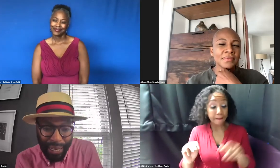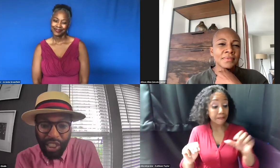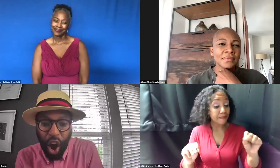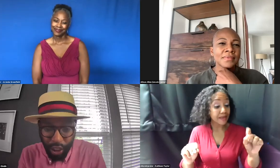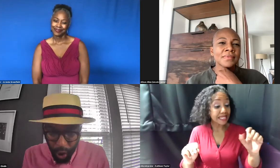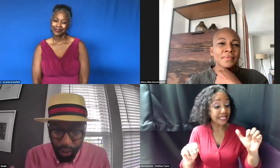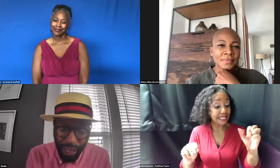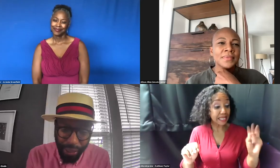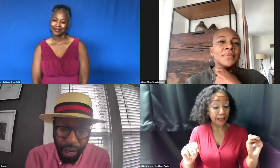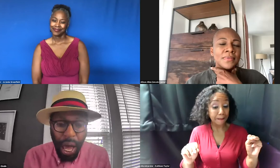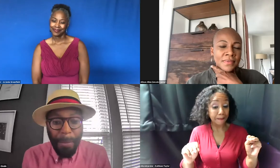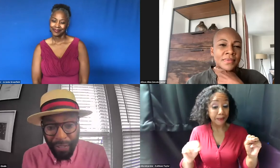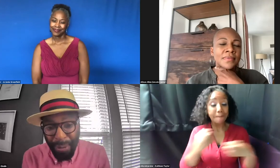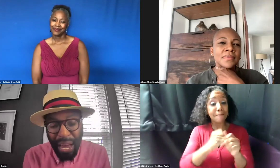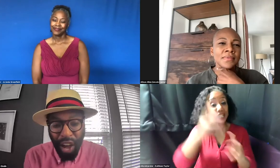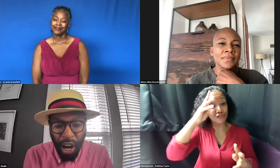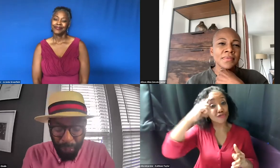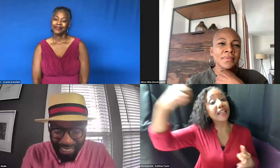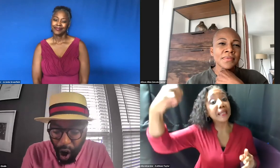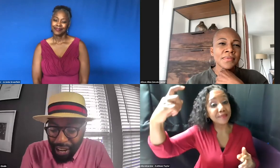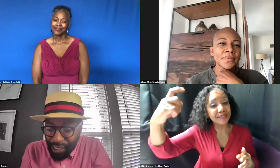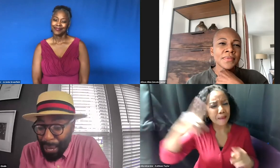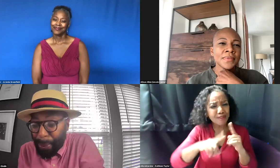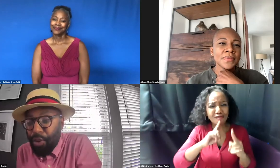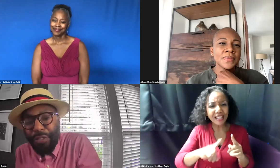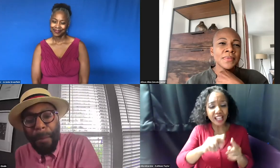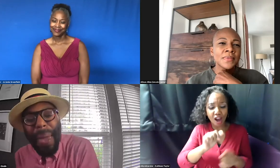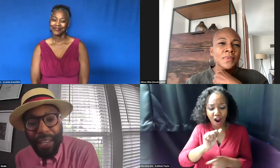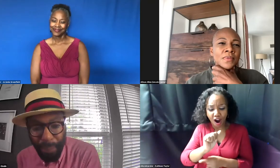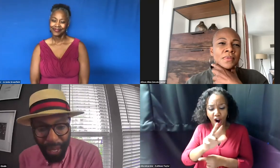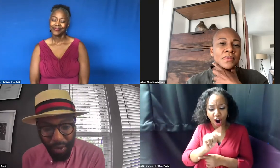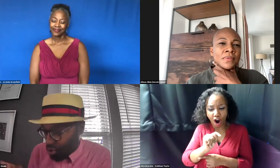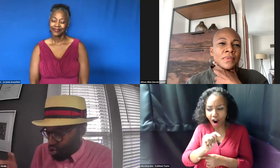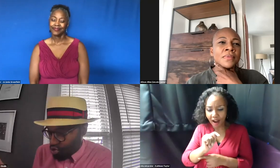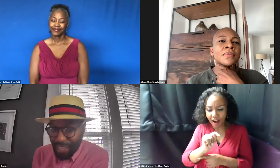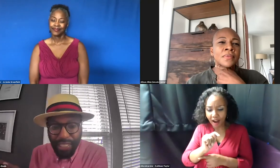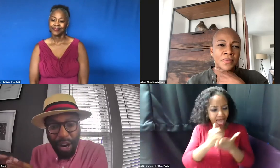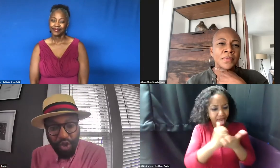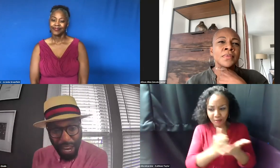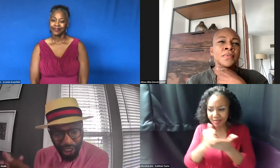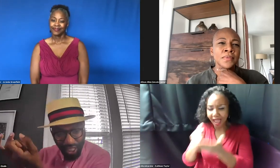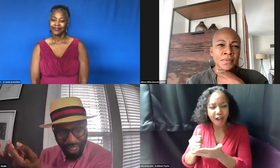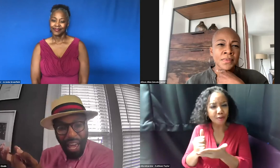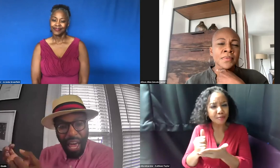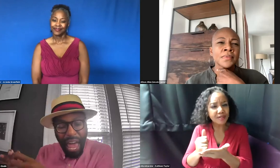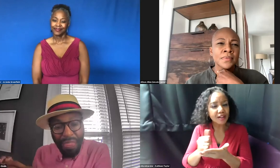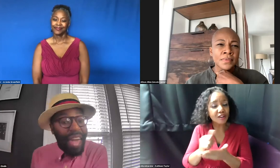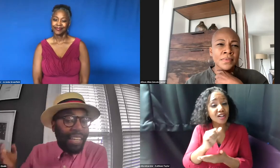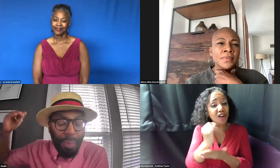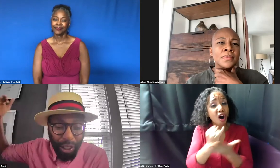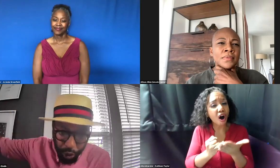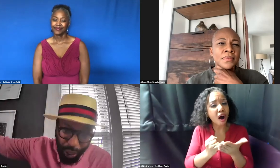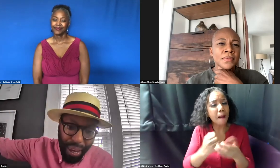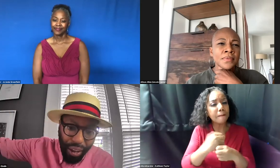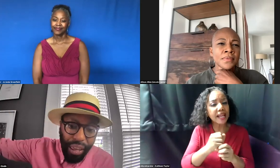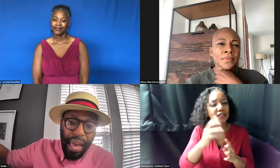problematic. It needs the arts to hold it together. But even beyond the arts, we need the art to be able to, you have to make something. You have to create, it's about creation. And then